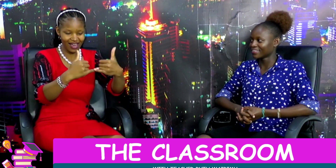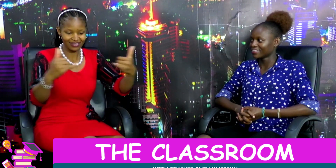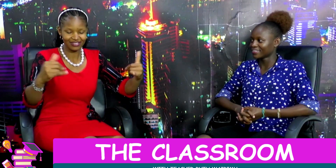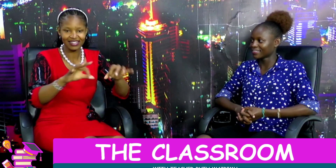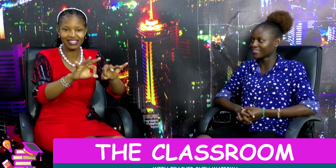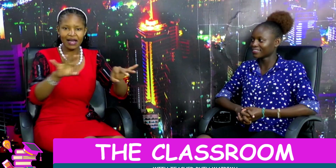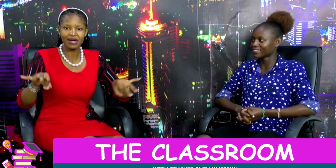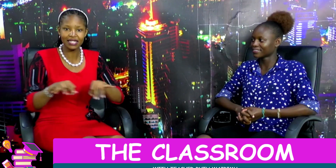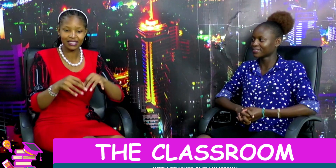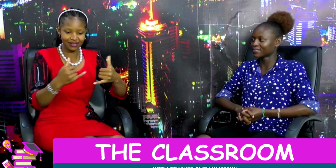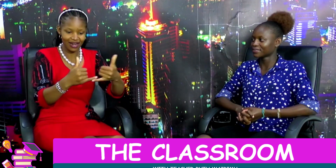school.